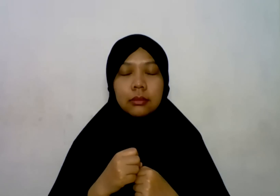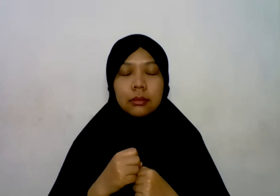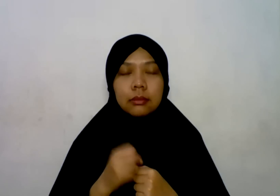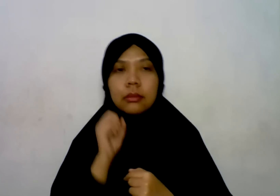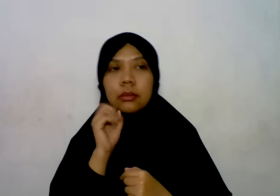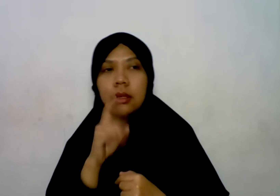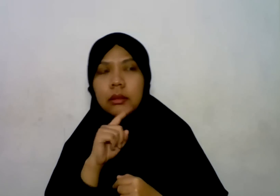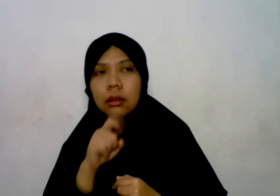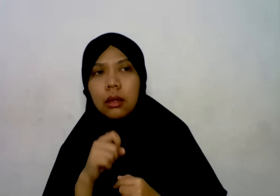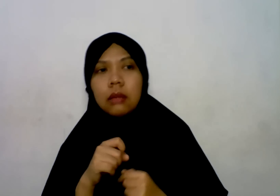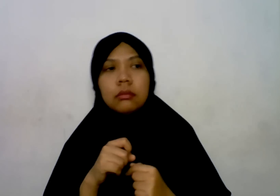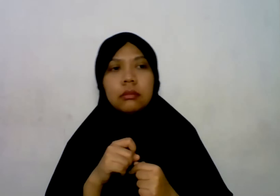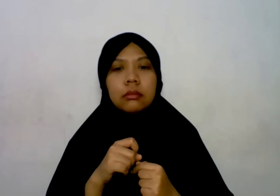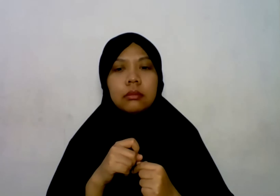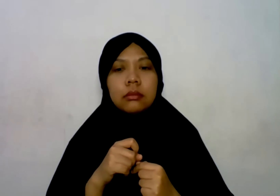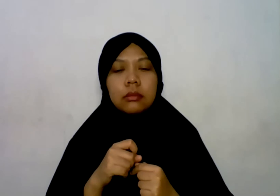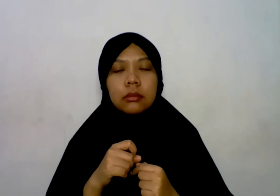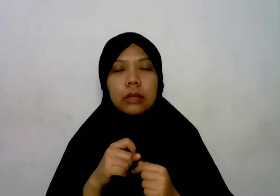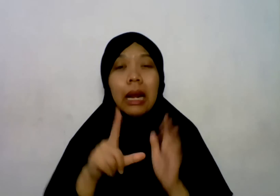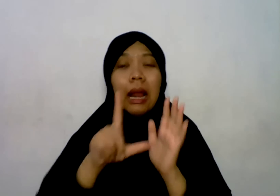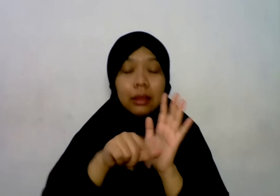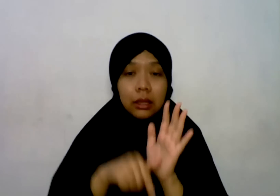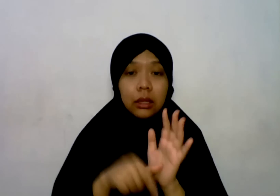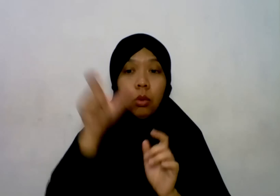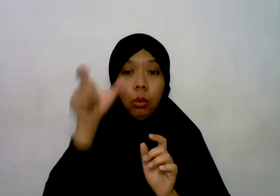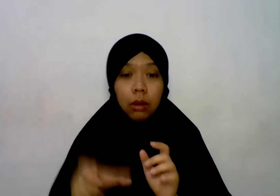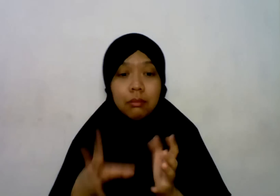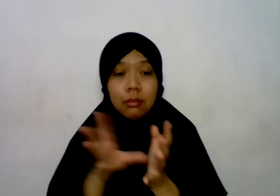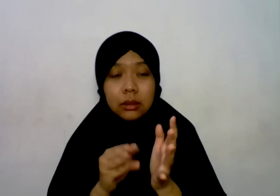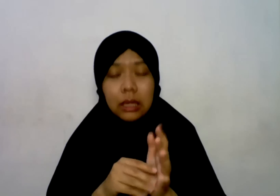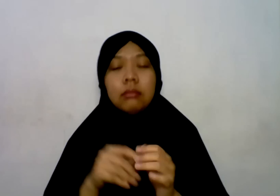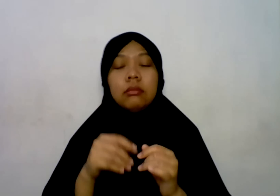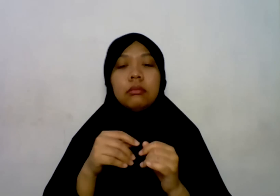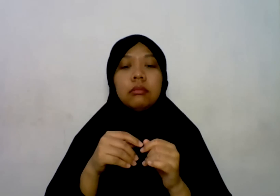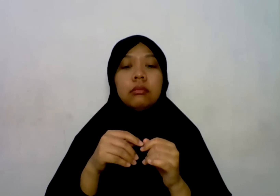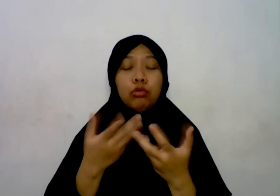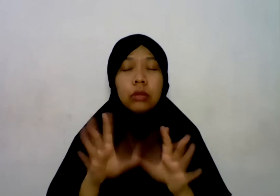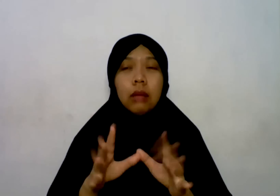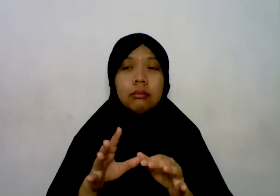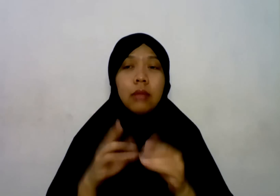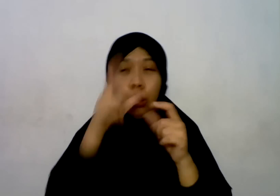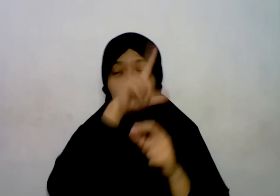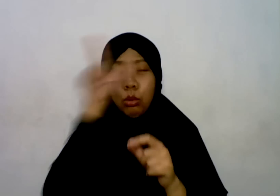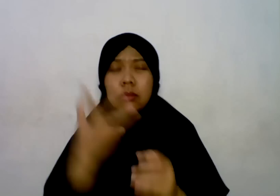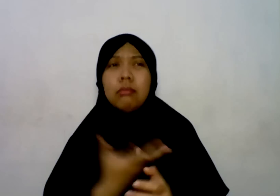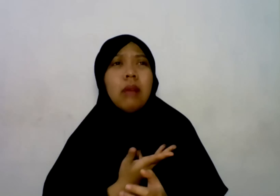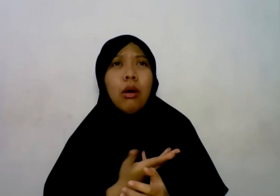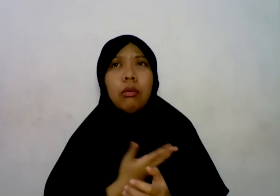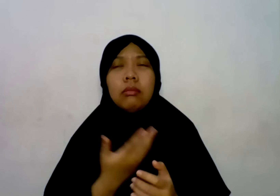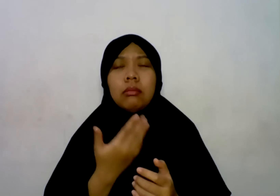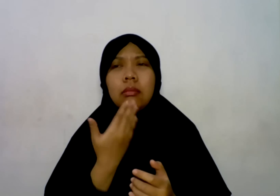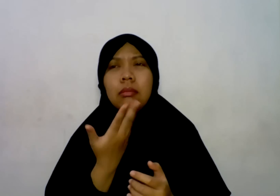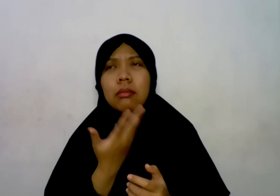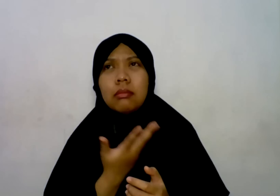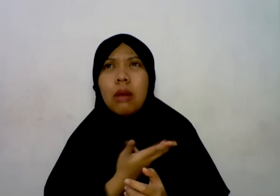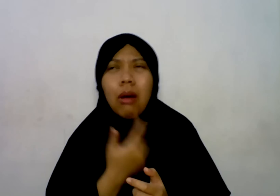student's background should be. Will you accept the prospective student in this program from social